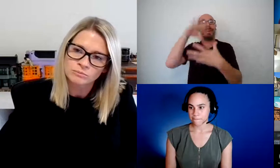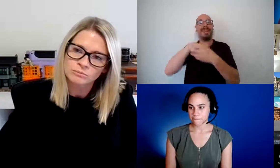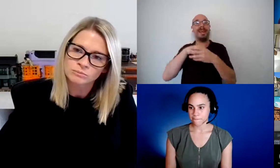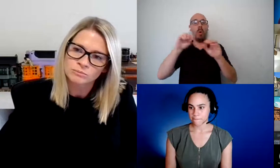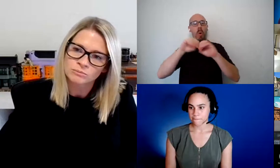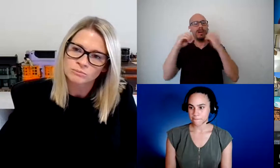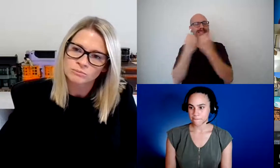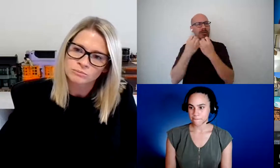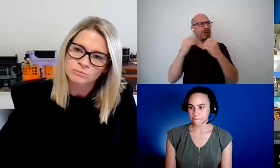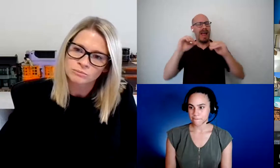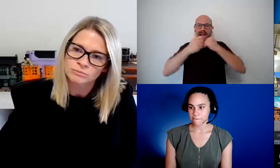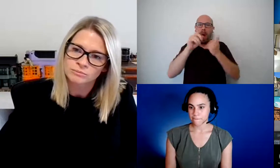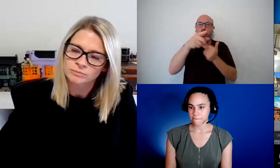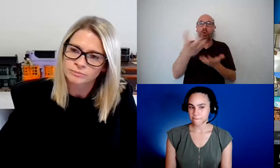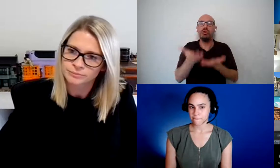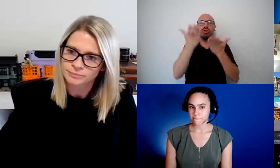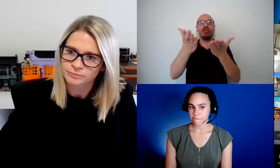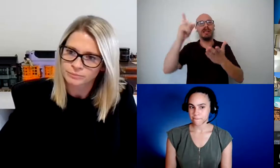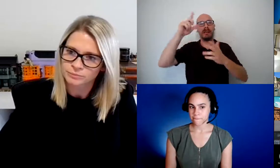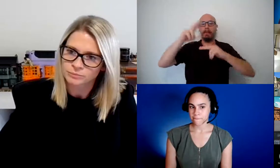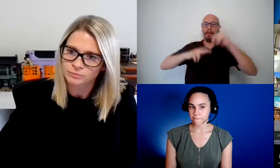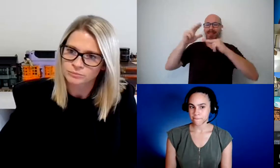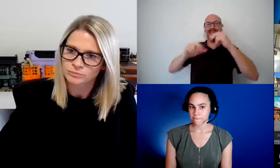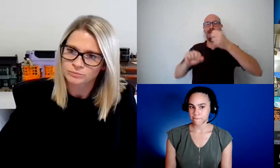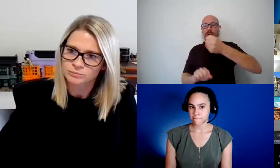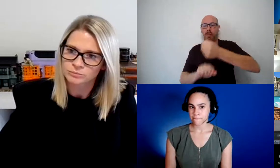for disability-focused employee groups?